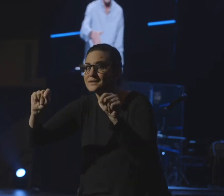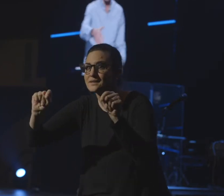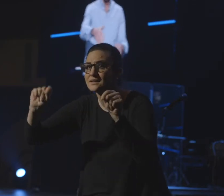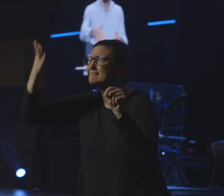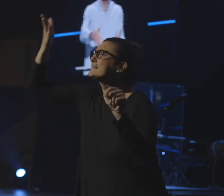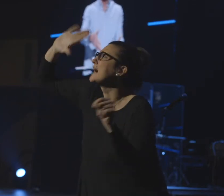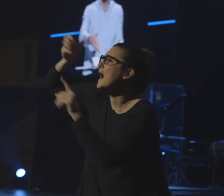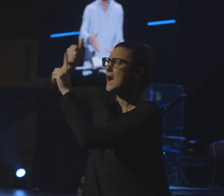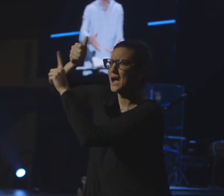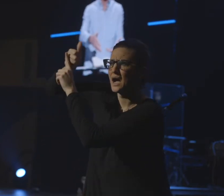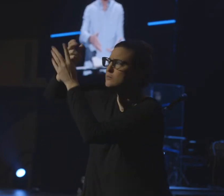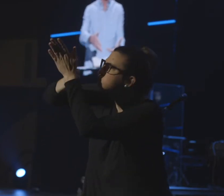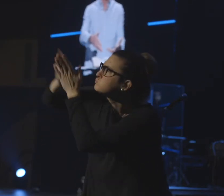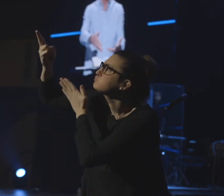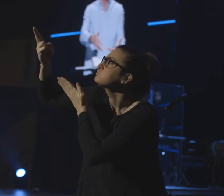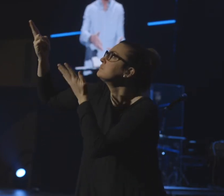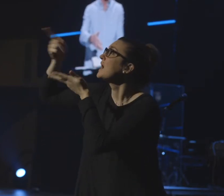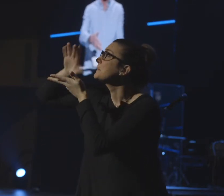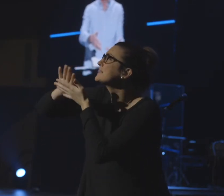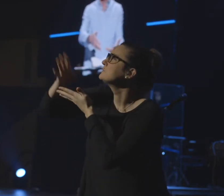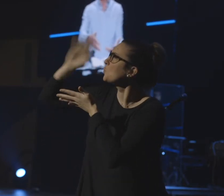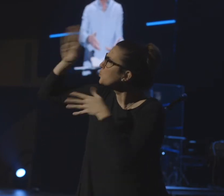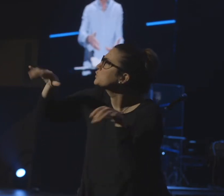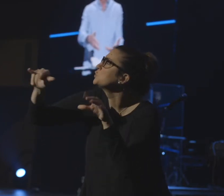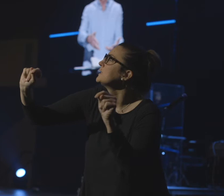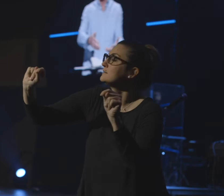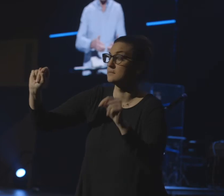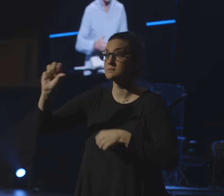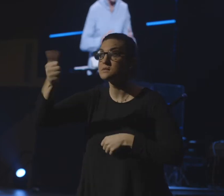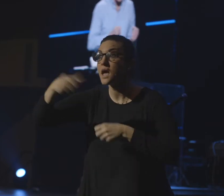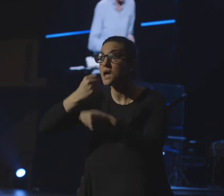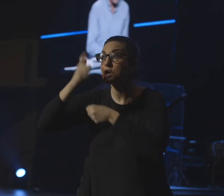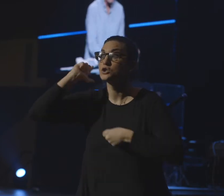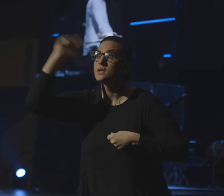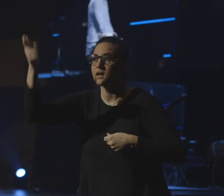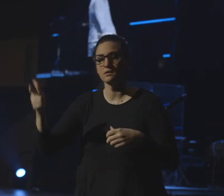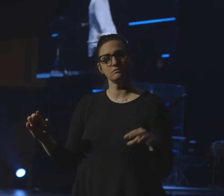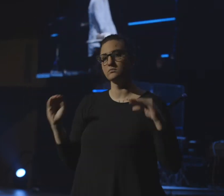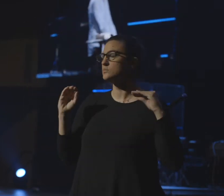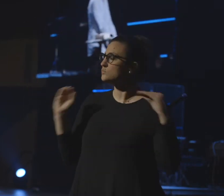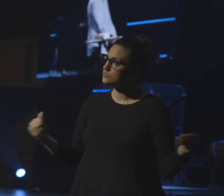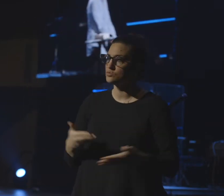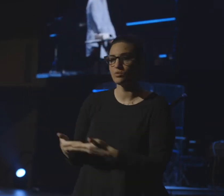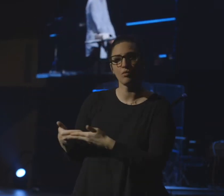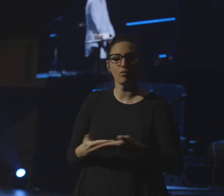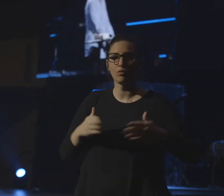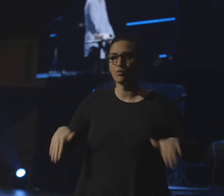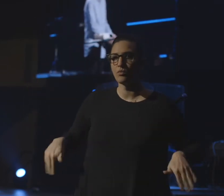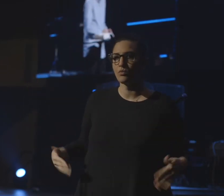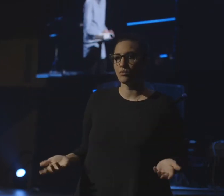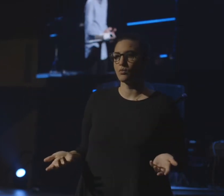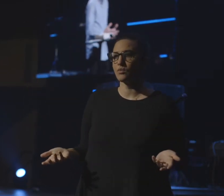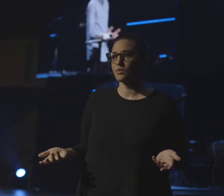here, although there's no child yet, lots has happened. They left behind what they were called to